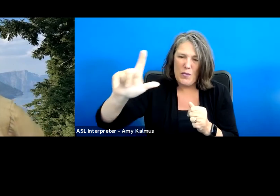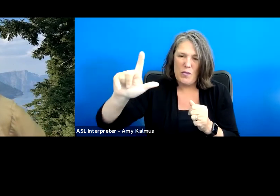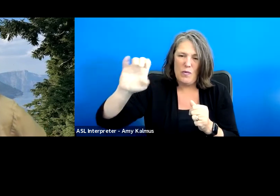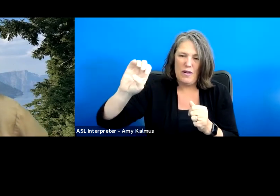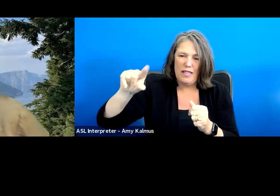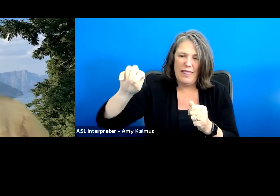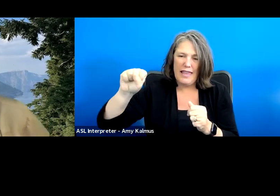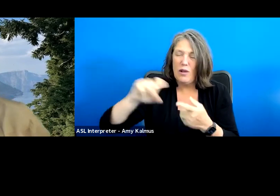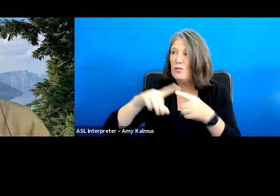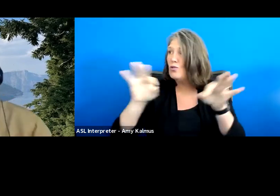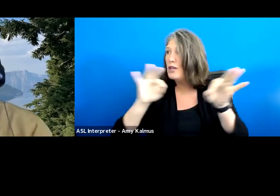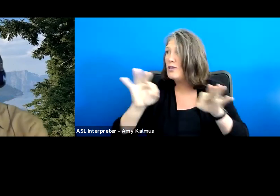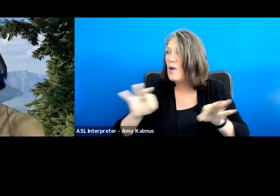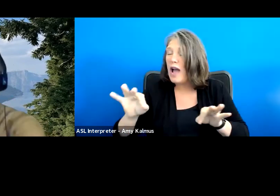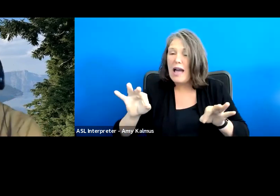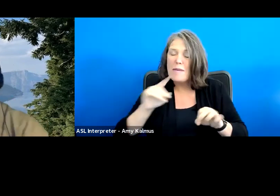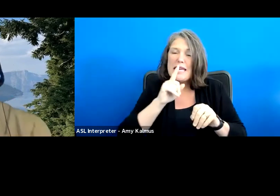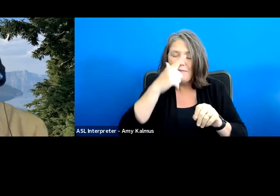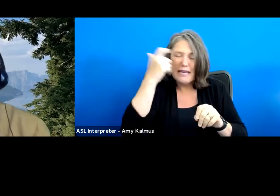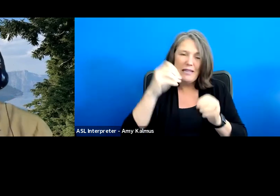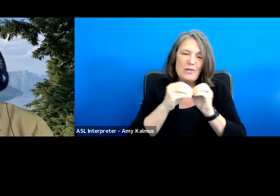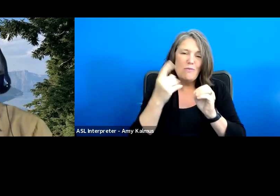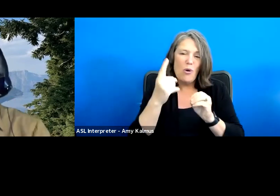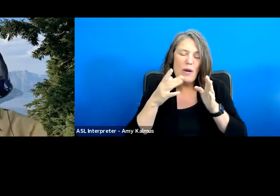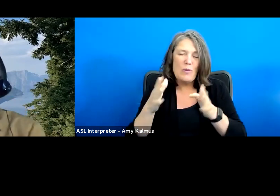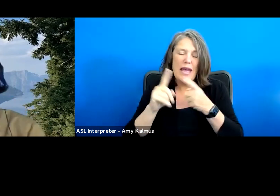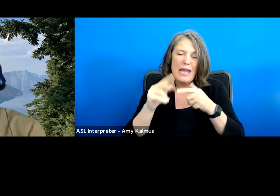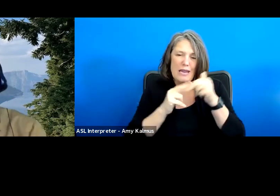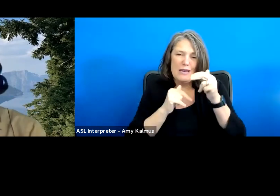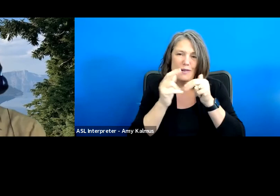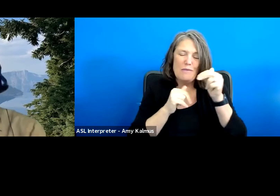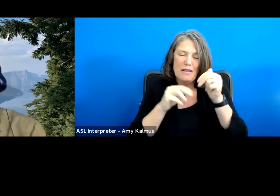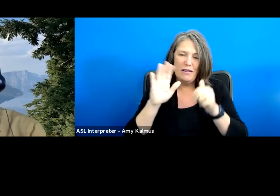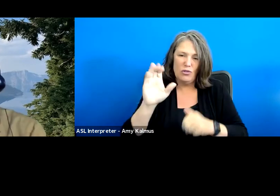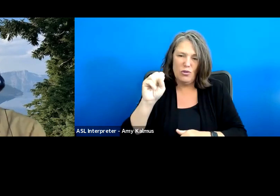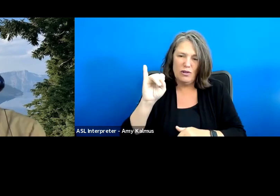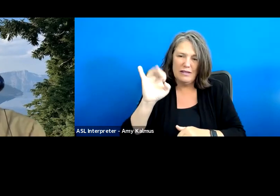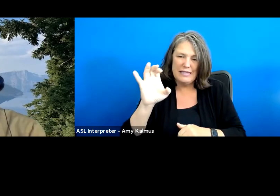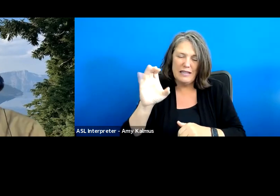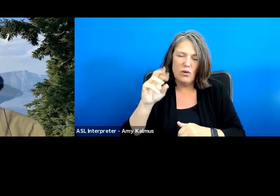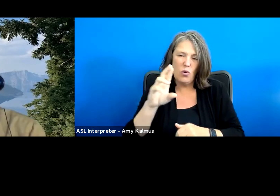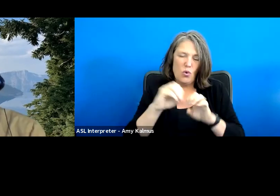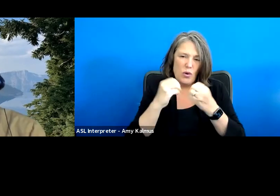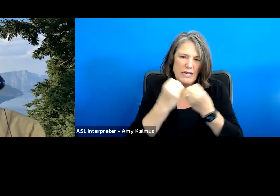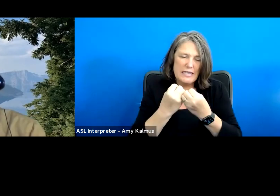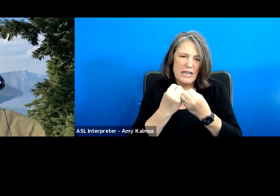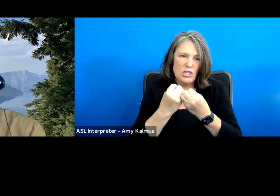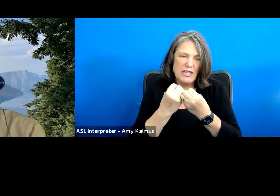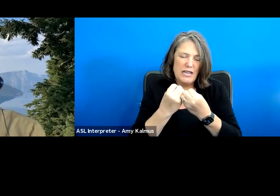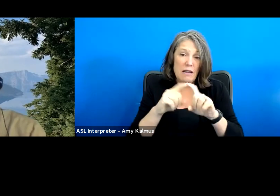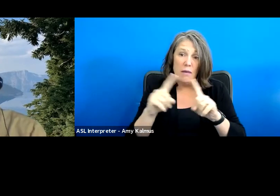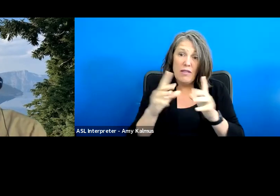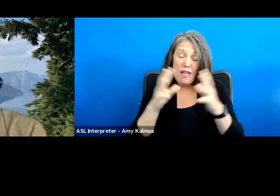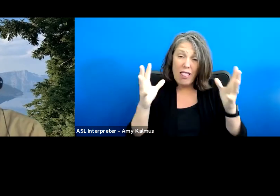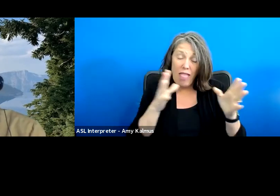pieces is because there's more than one way to build your SILC or organizations, but there's a